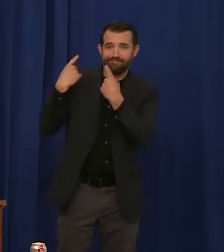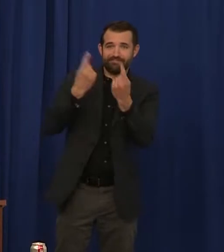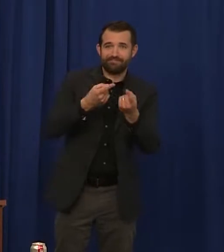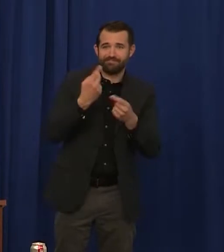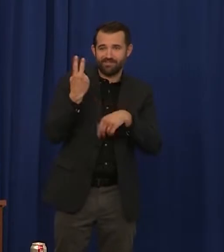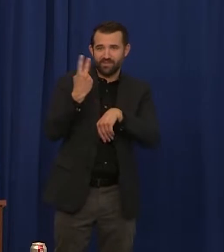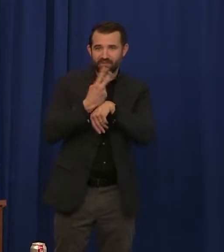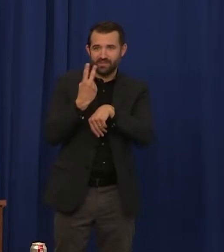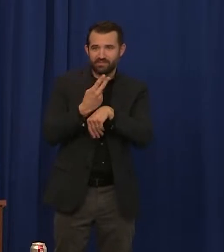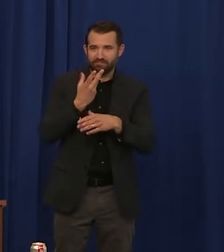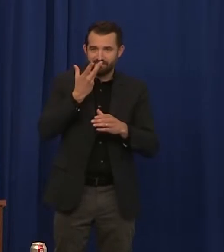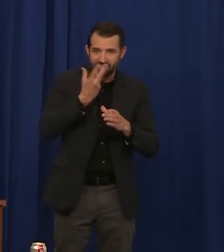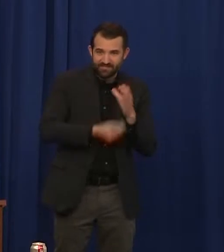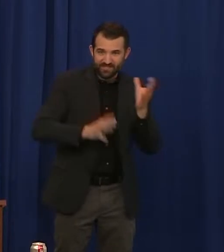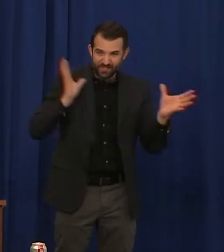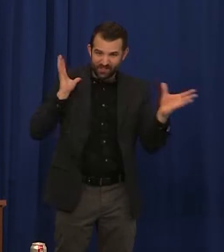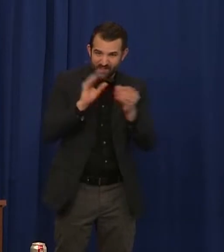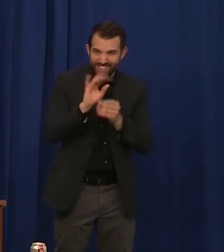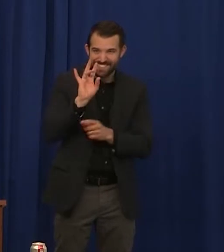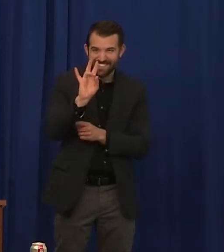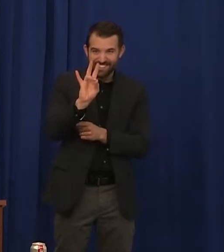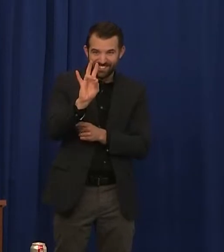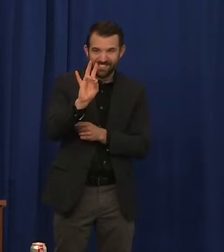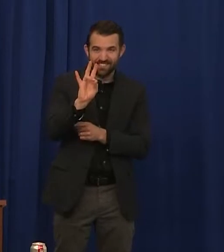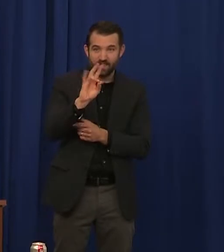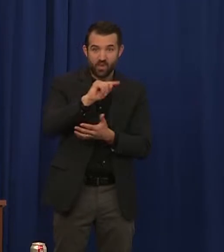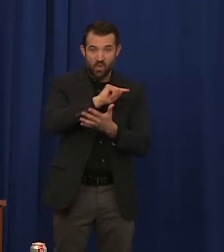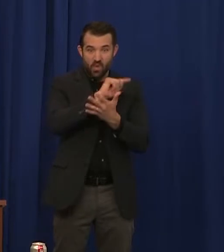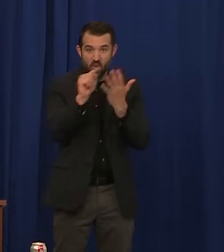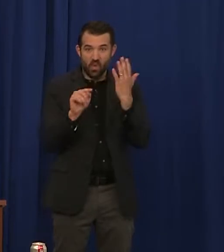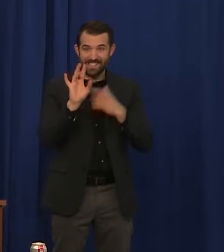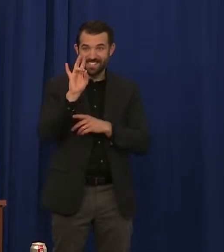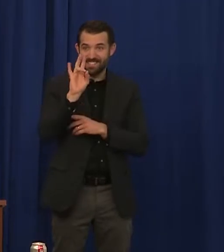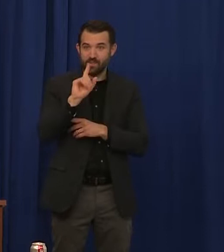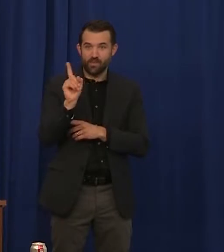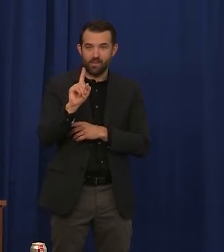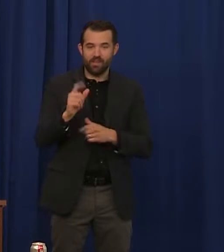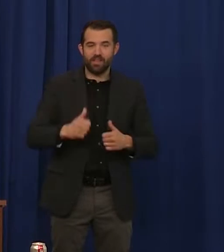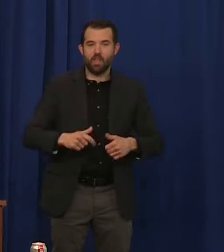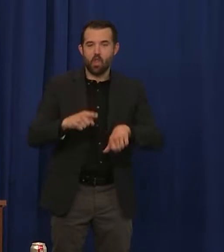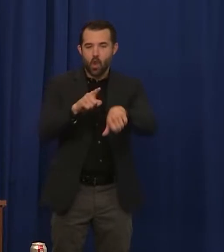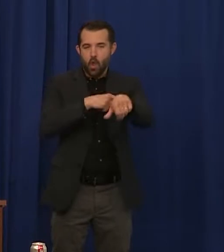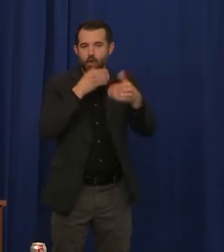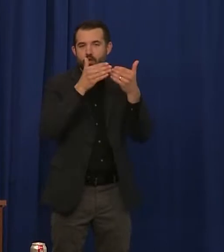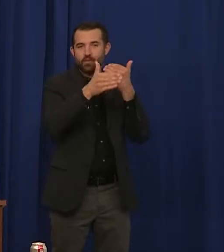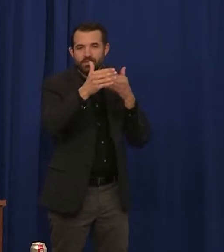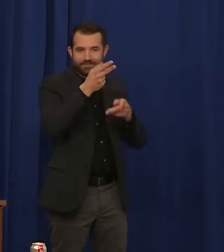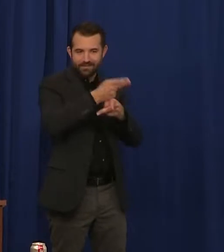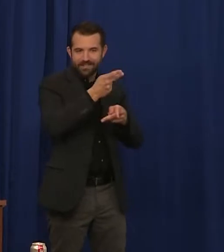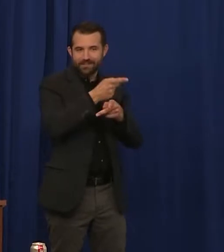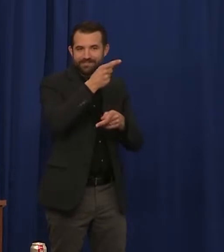passed away, who are residents of long-term care facilities, just in the past 2 days.